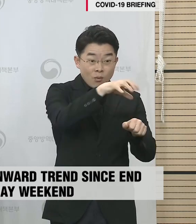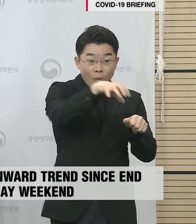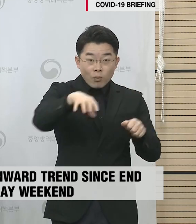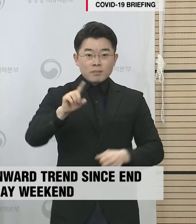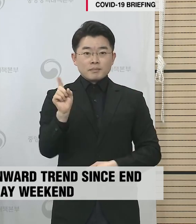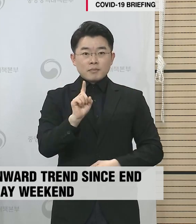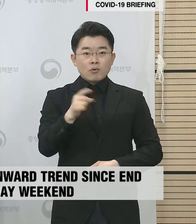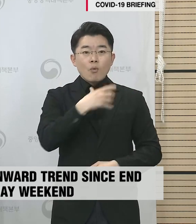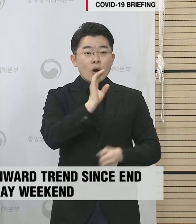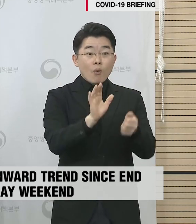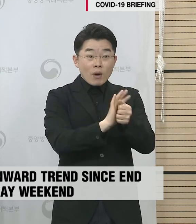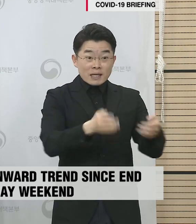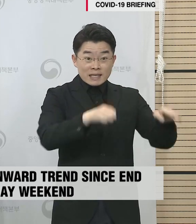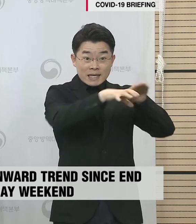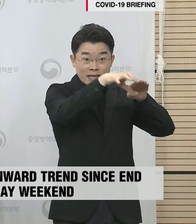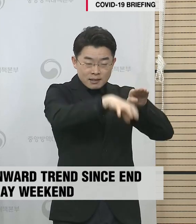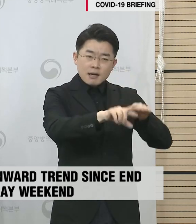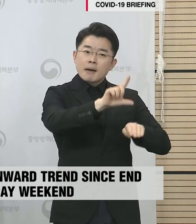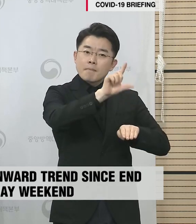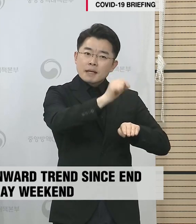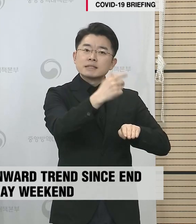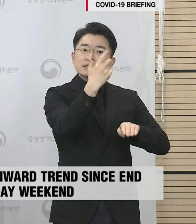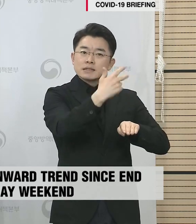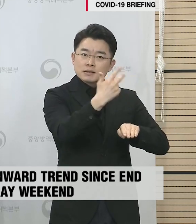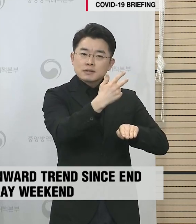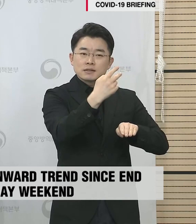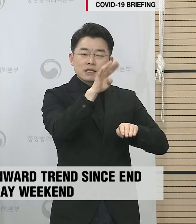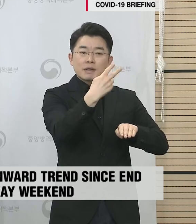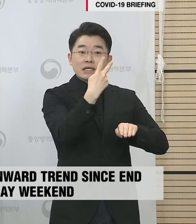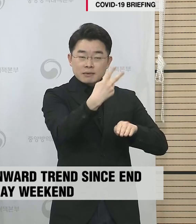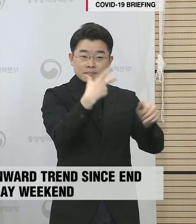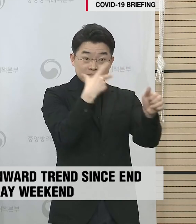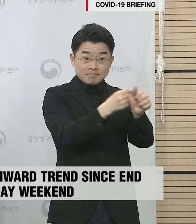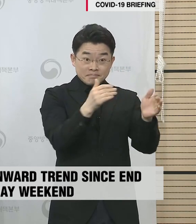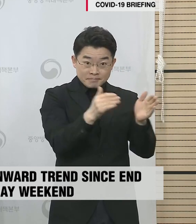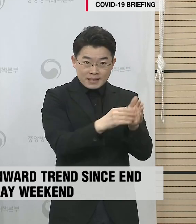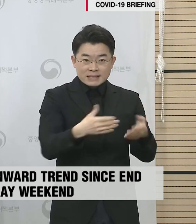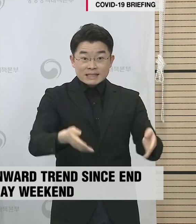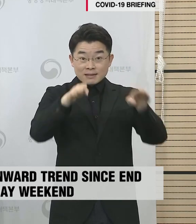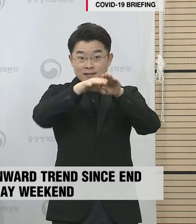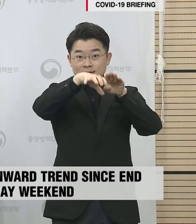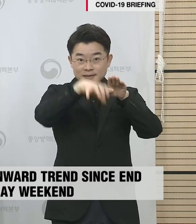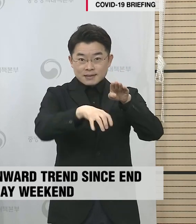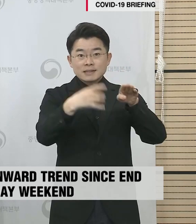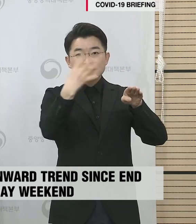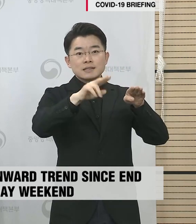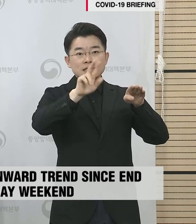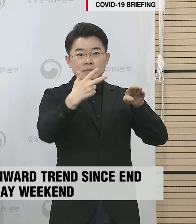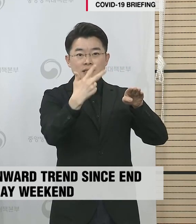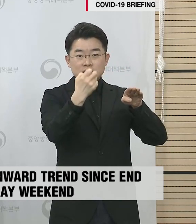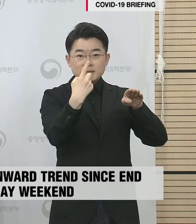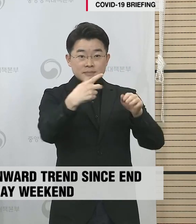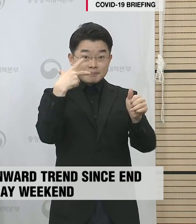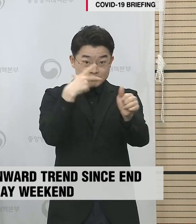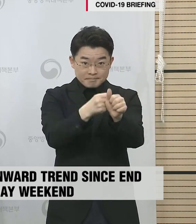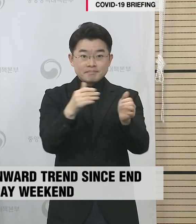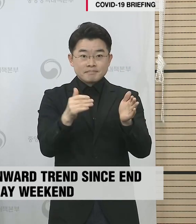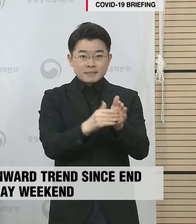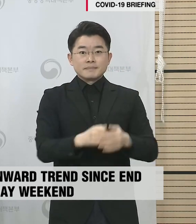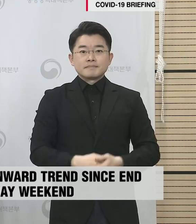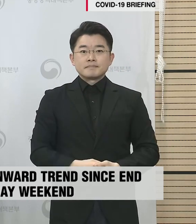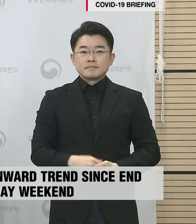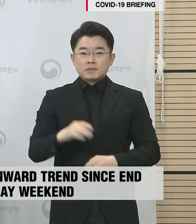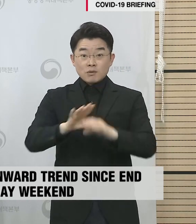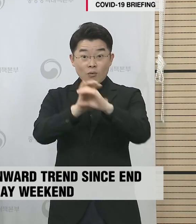of COVID-19 vaccines. And by centers, we also identified that over 13,000 people